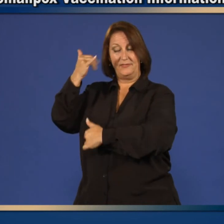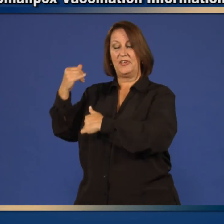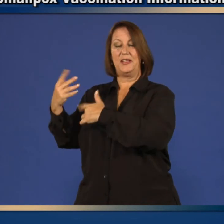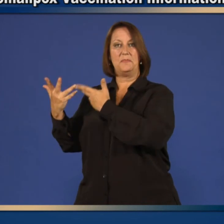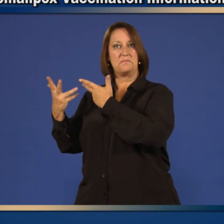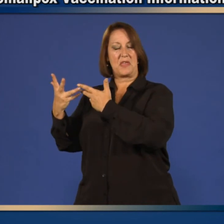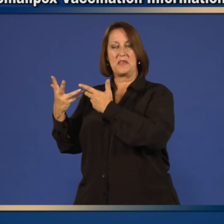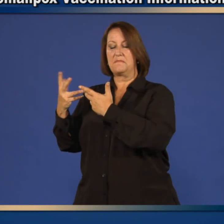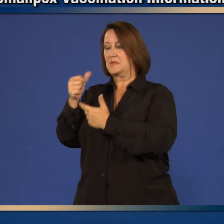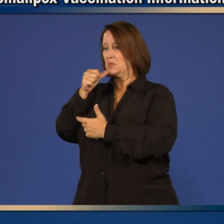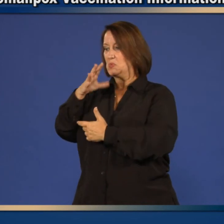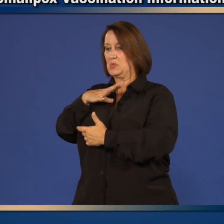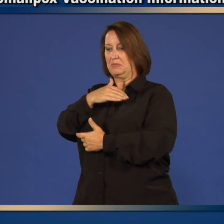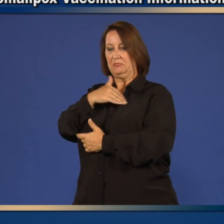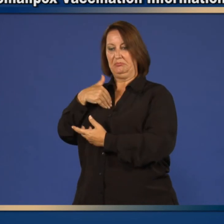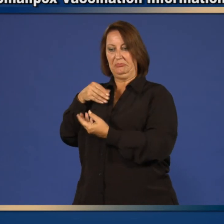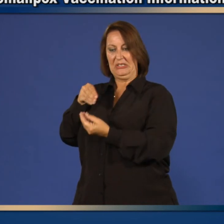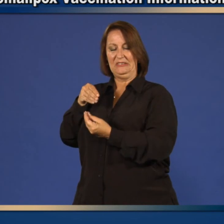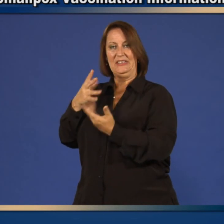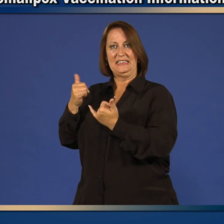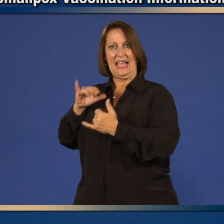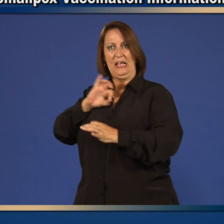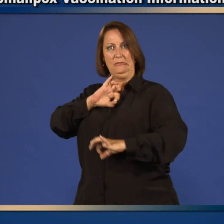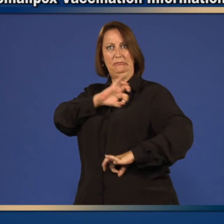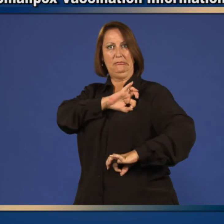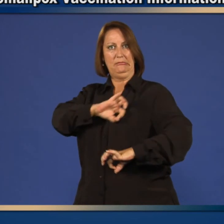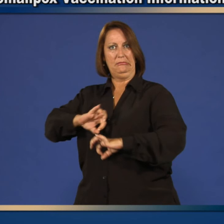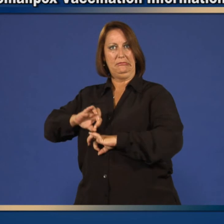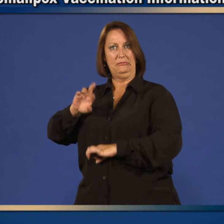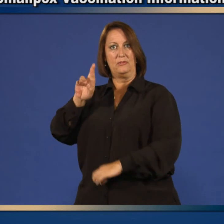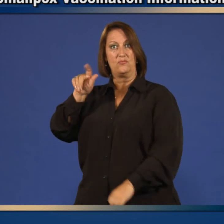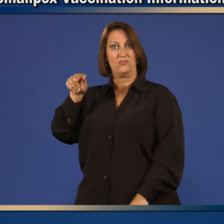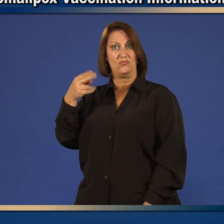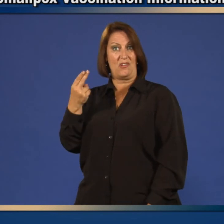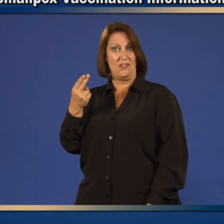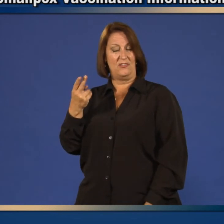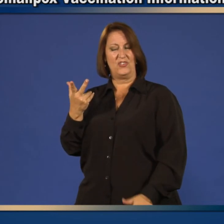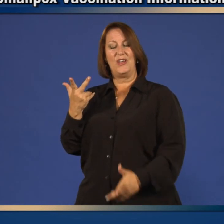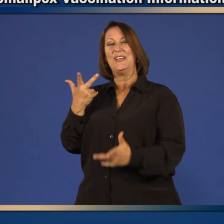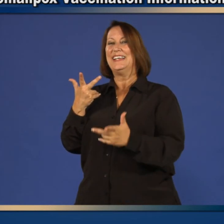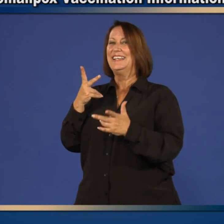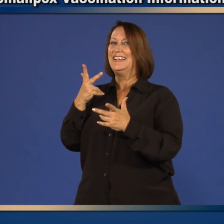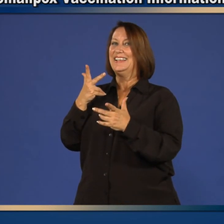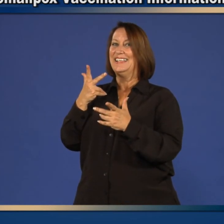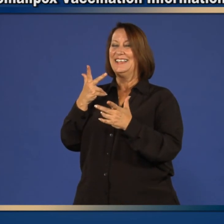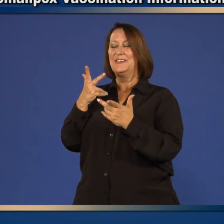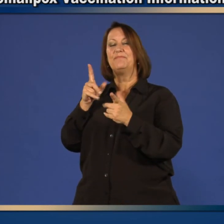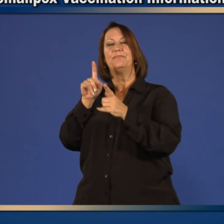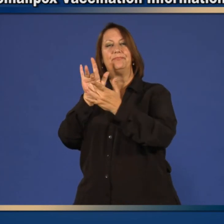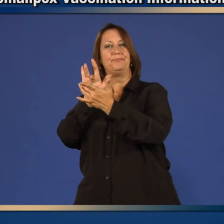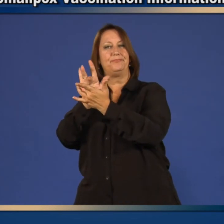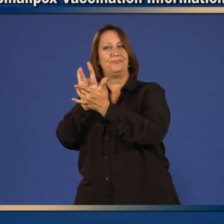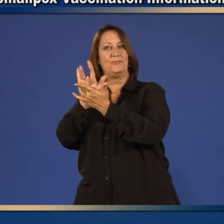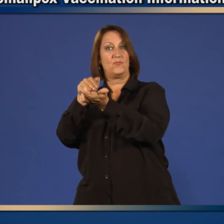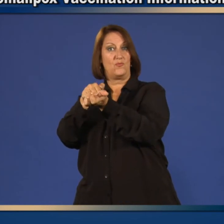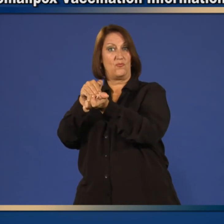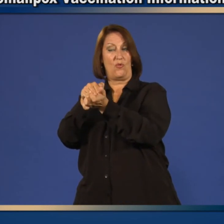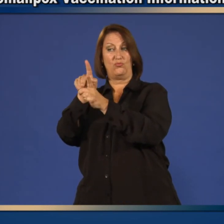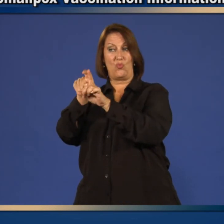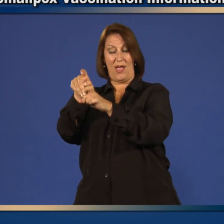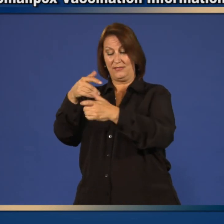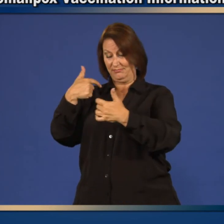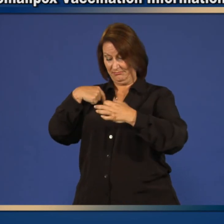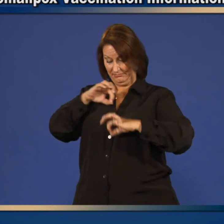develops a rash, she should check with her health care provider to determine if the rash is related to the